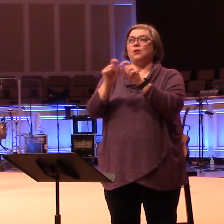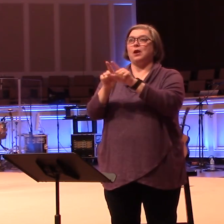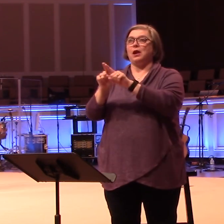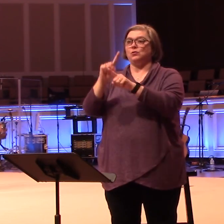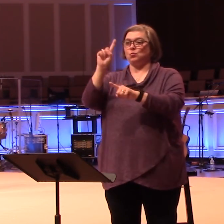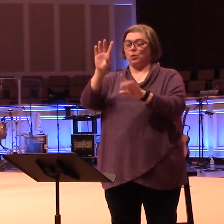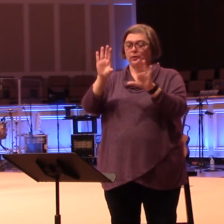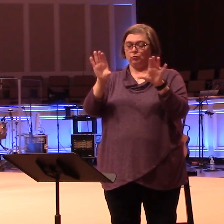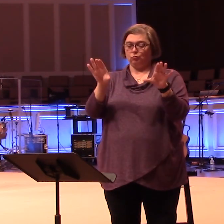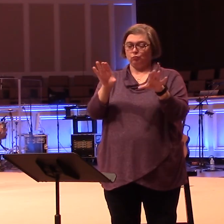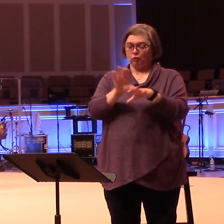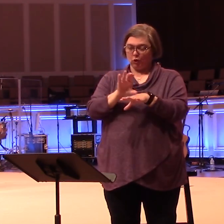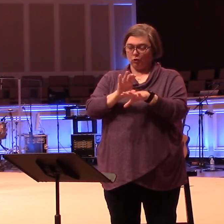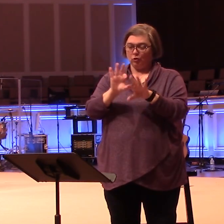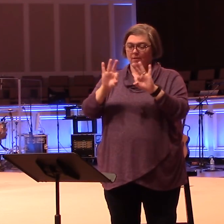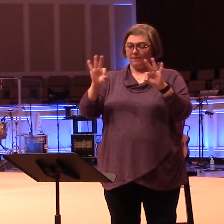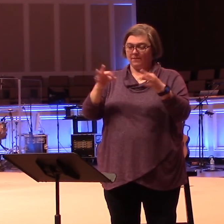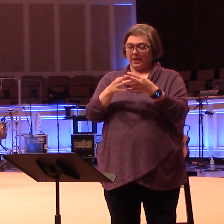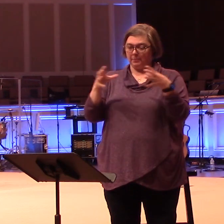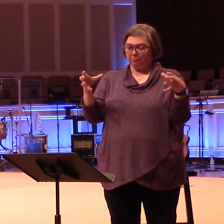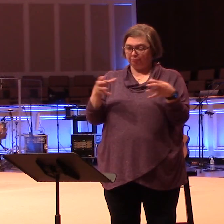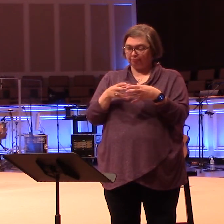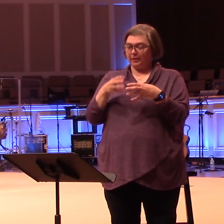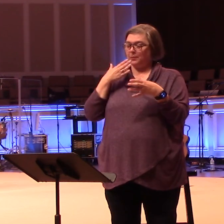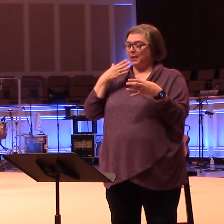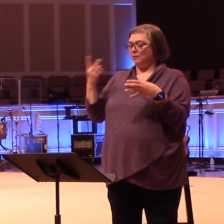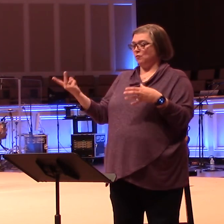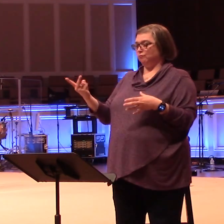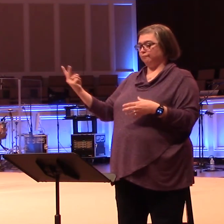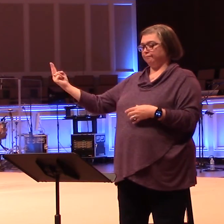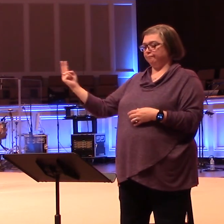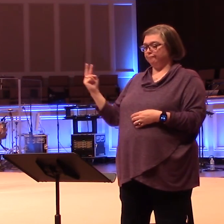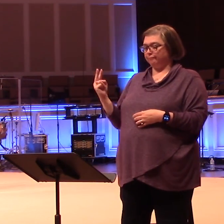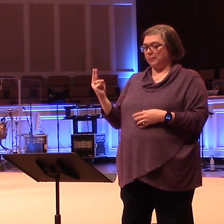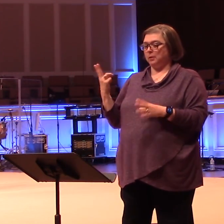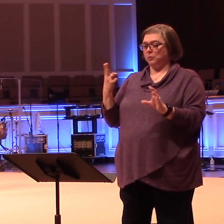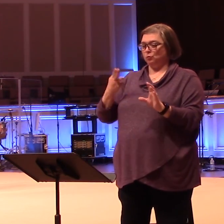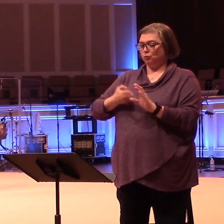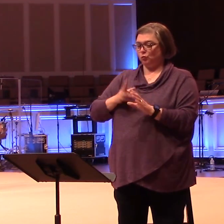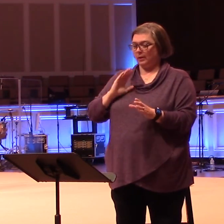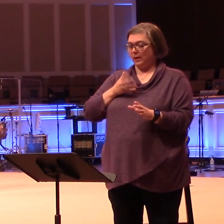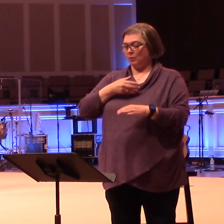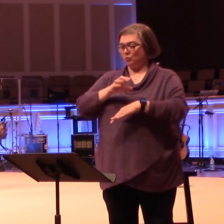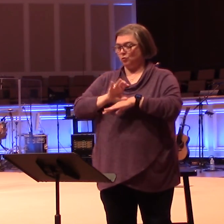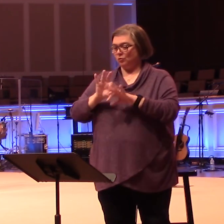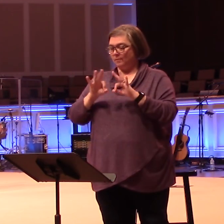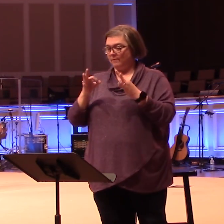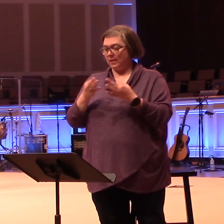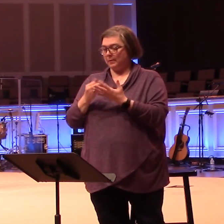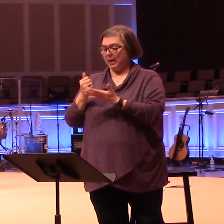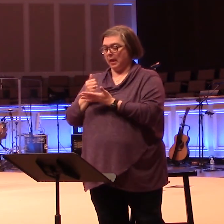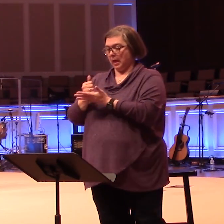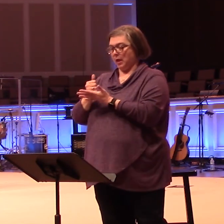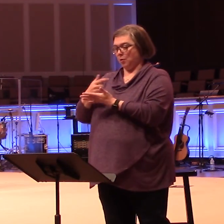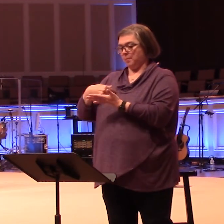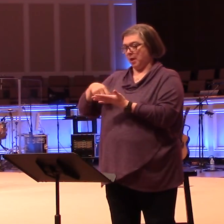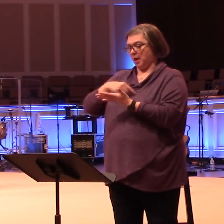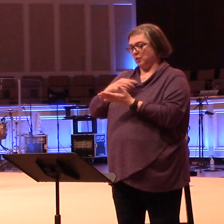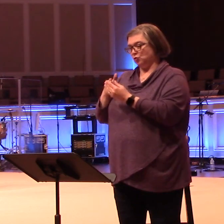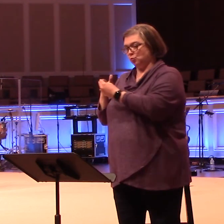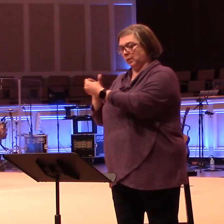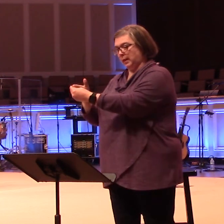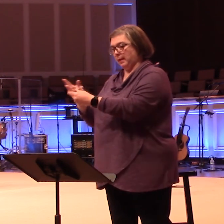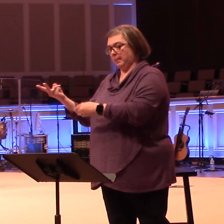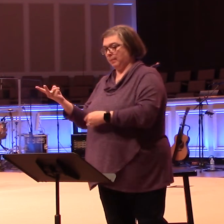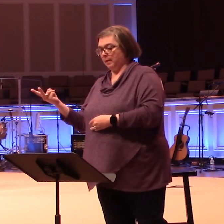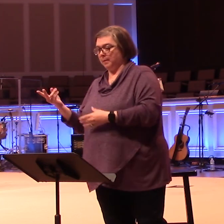morning. And we thank you for bringing us the Gillespies, and thank you for them coming to be a part of our church family, Father, and help us to lead them and to